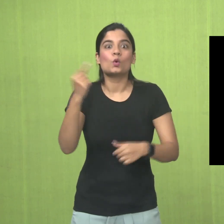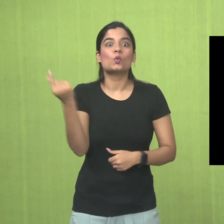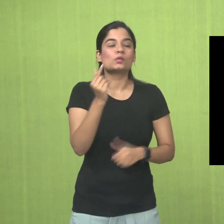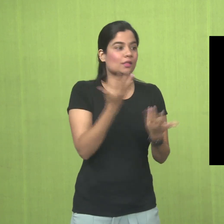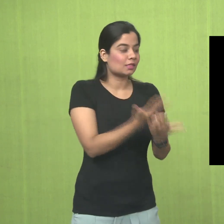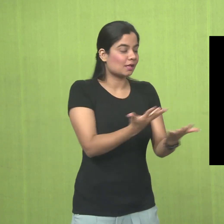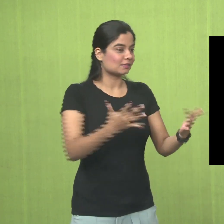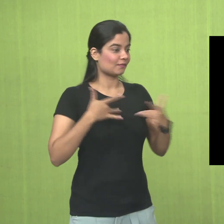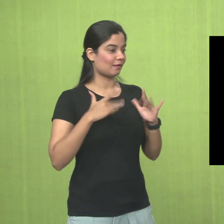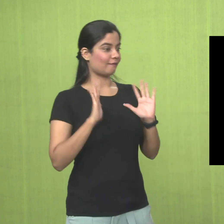the effort.